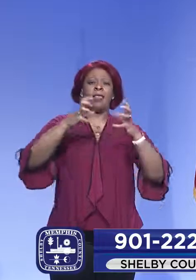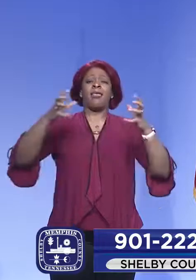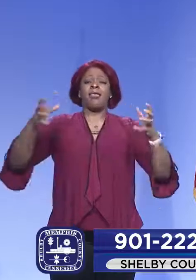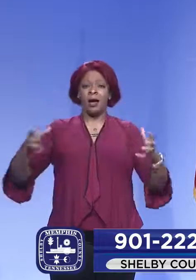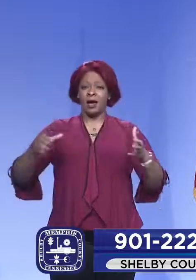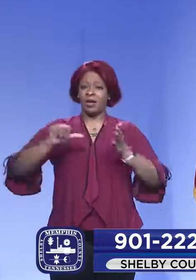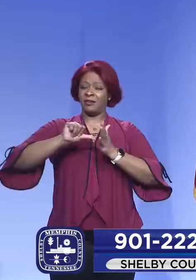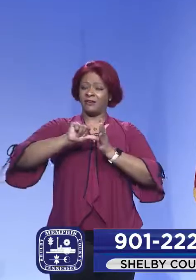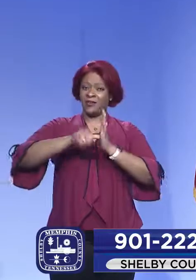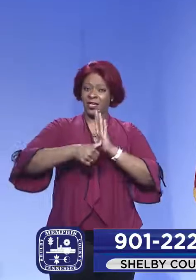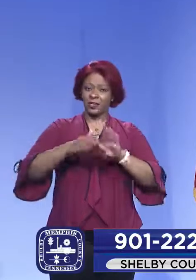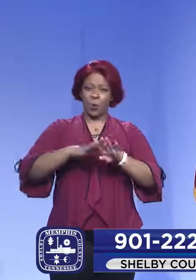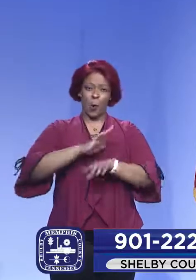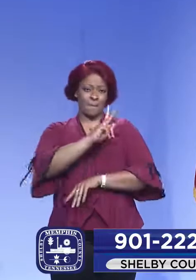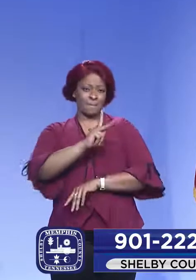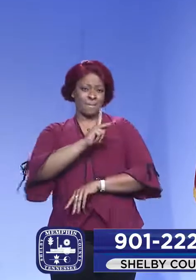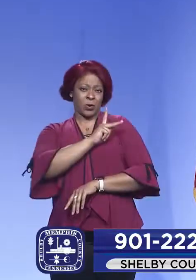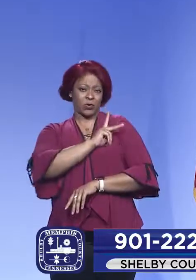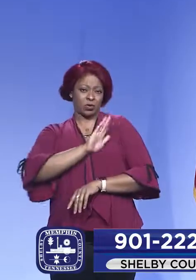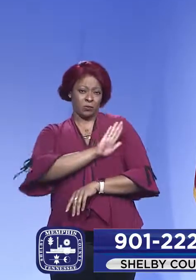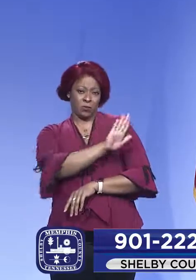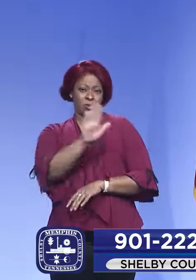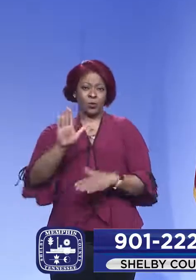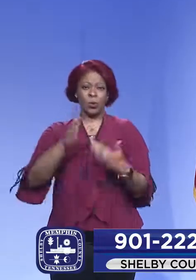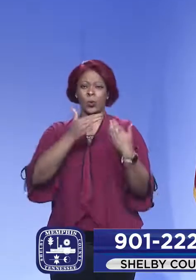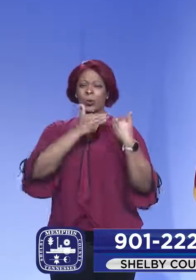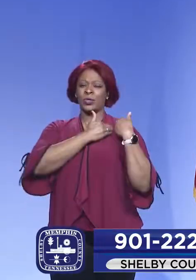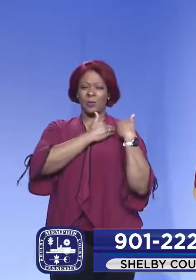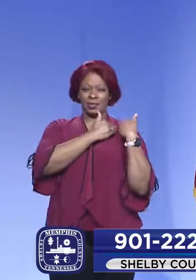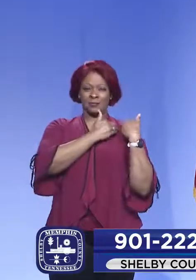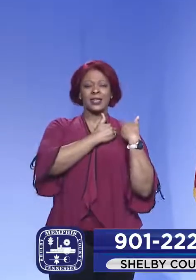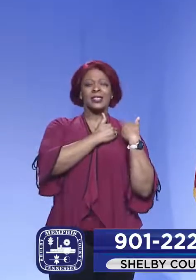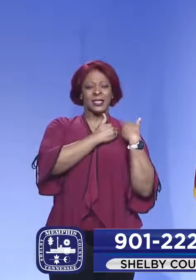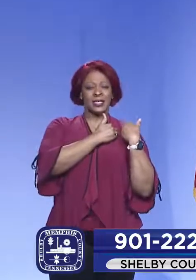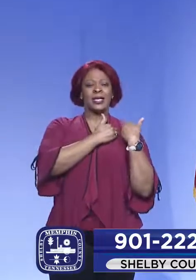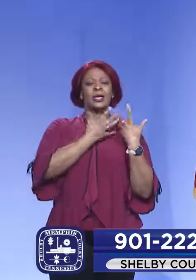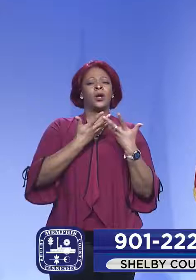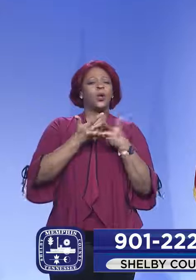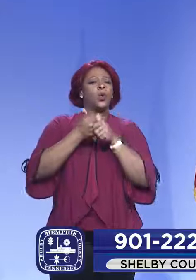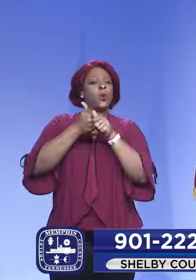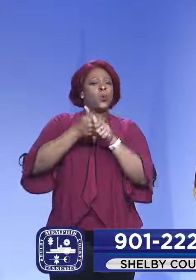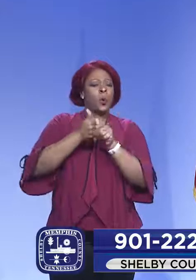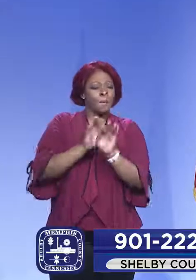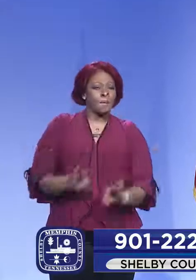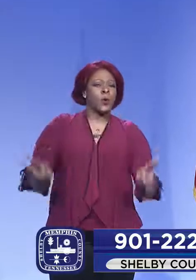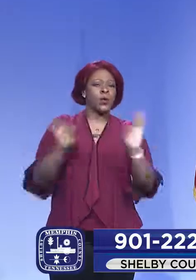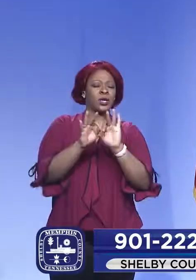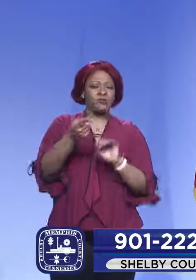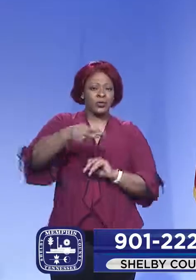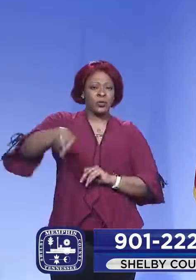on personal responsibility and the importance of